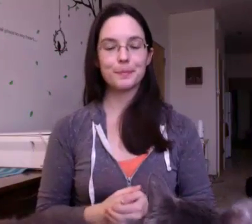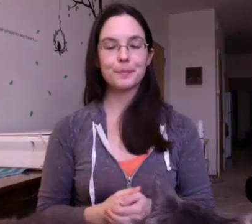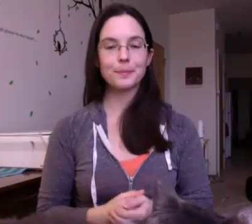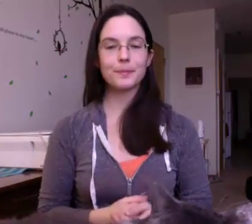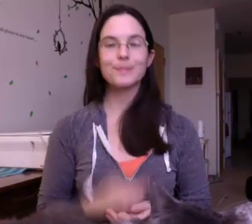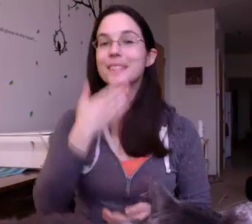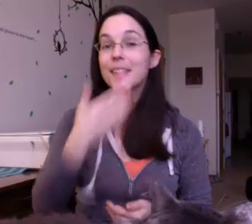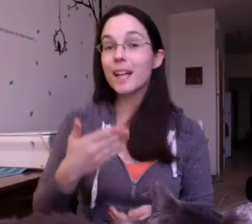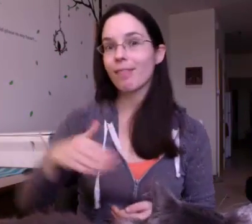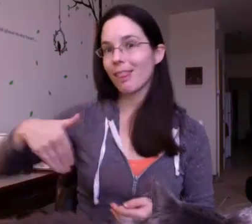Thanks, I haven't come to the best part.